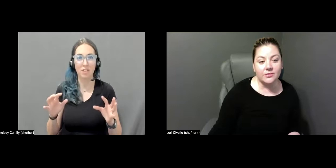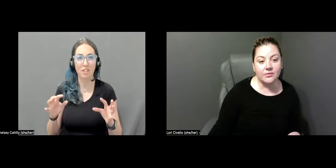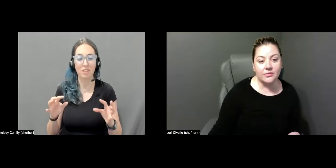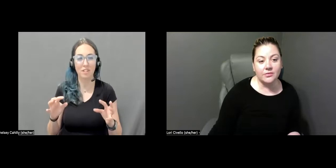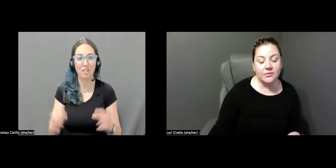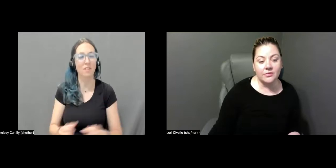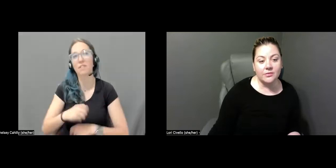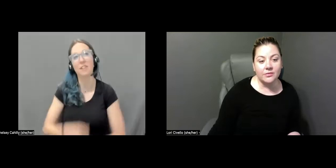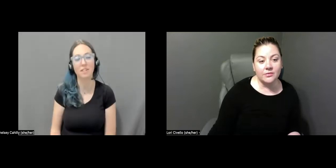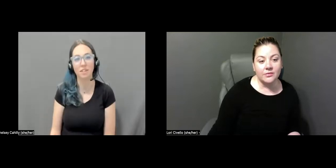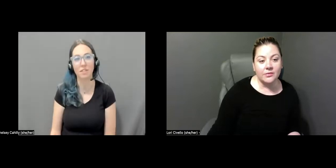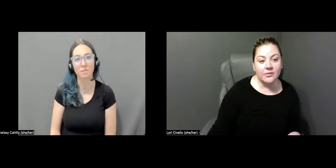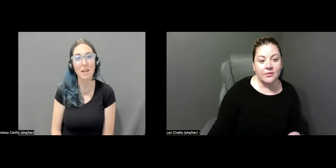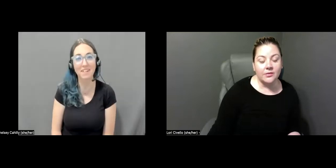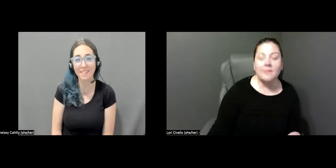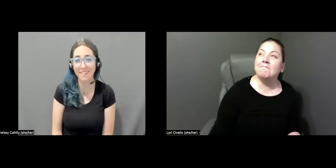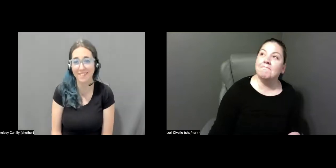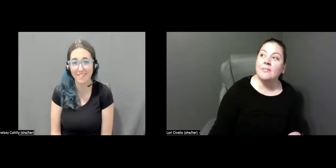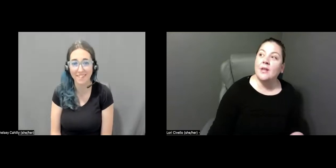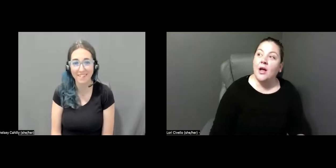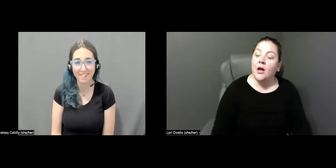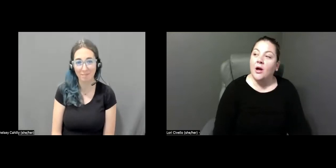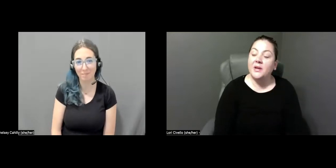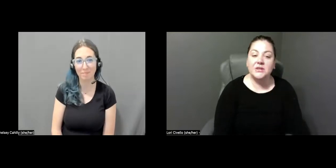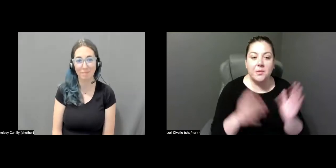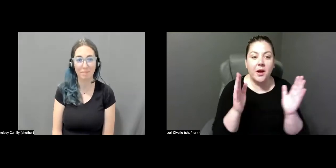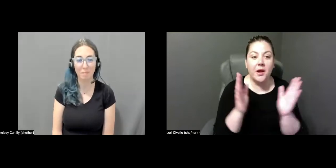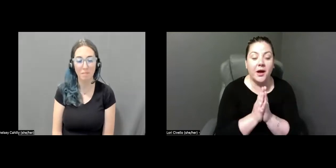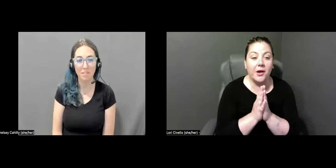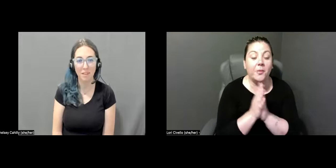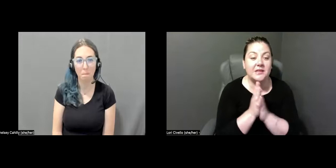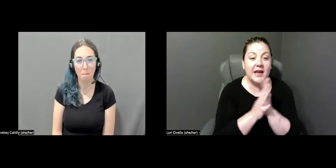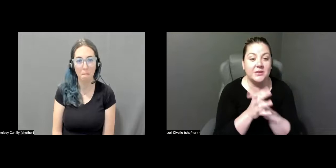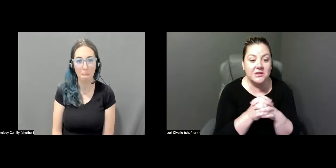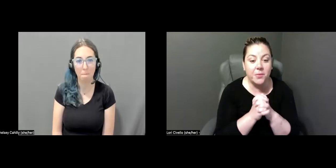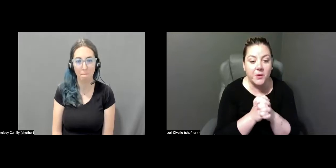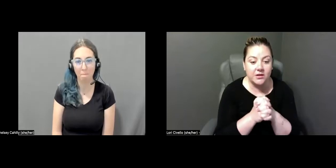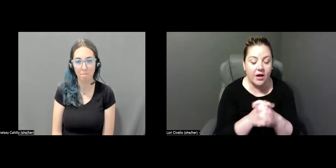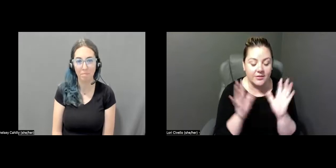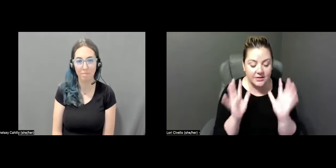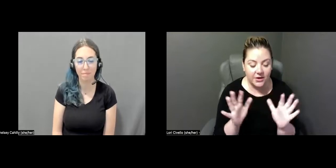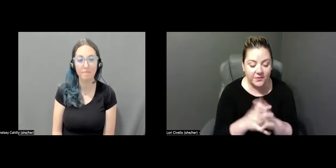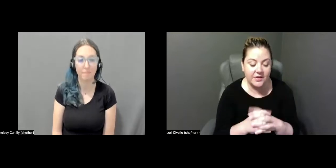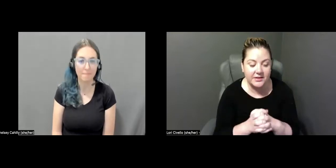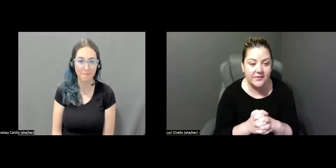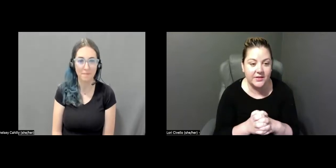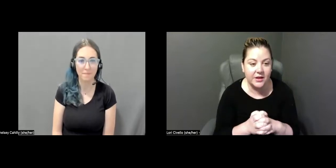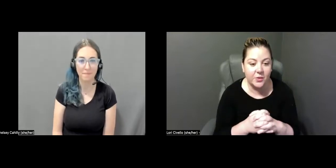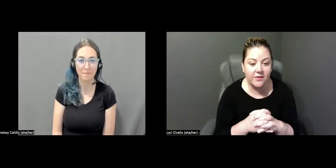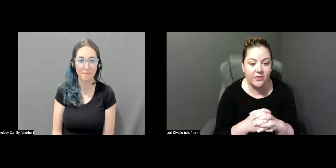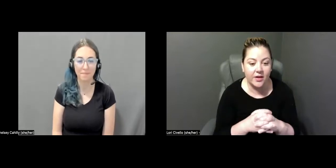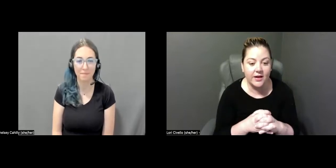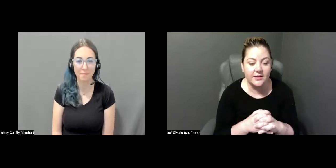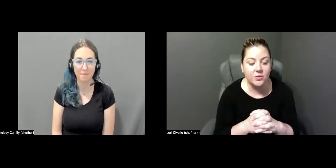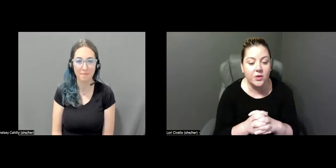it's just, oh gosh, I love it. We can do some hoping to end with some pros and cons. So definitely